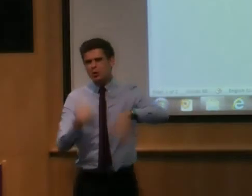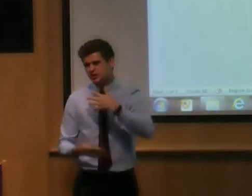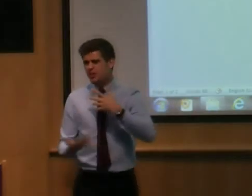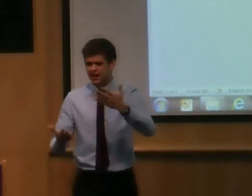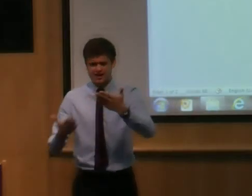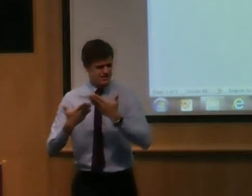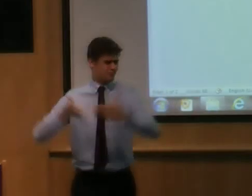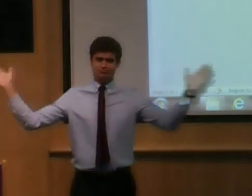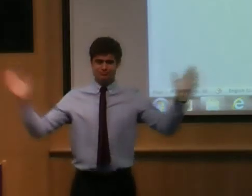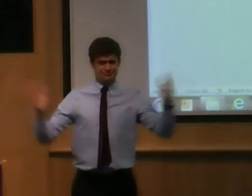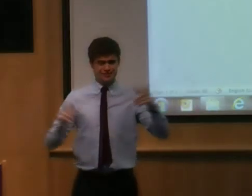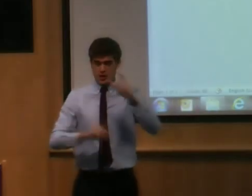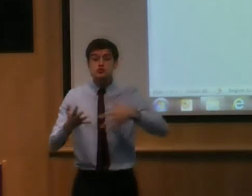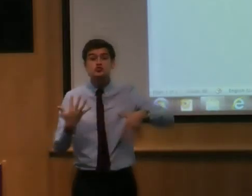dramas and things within the deaf community.